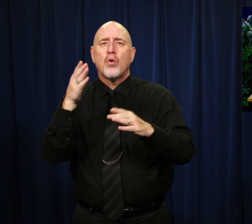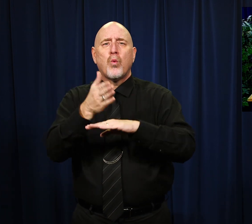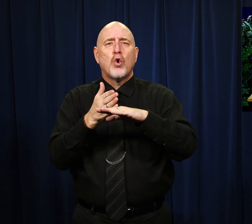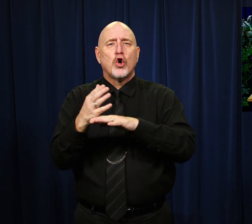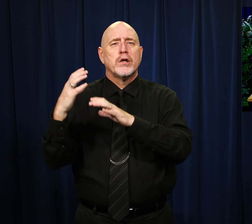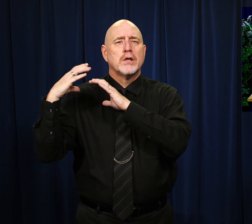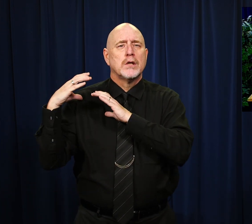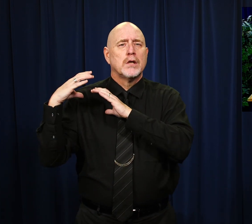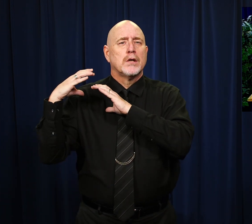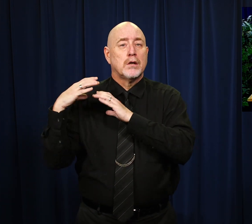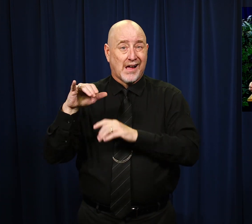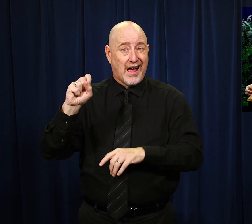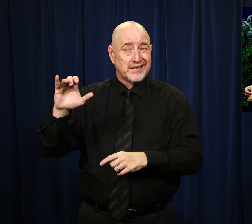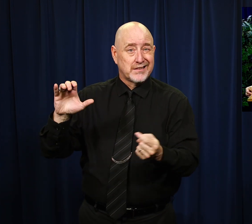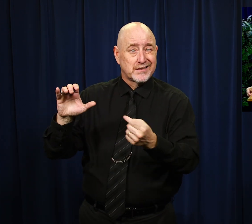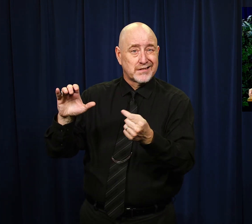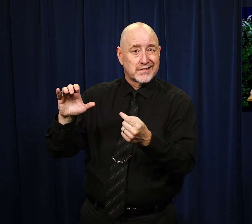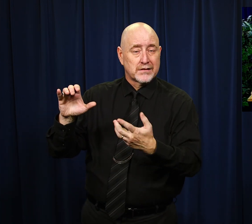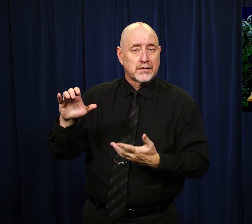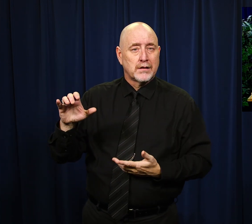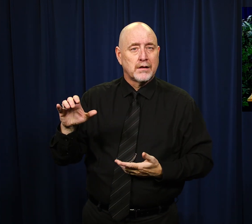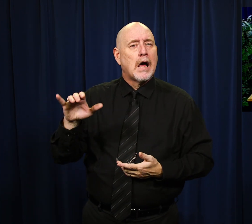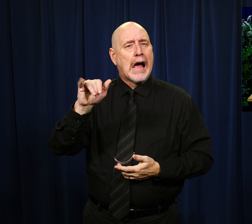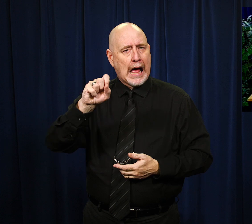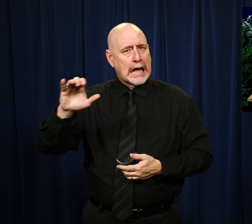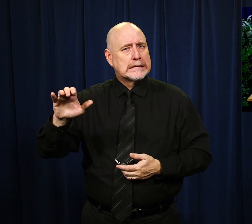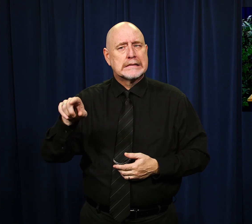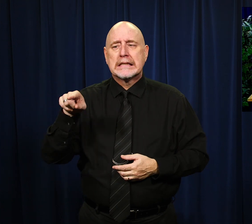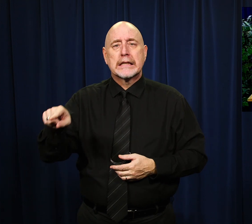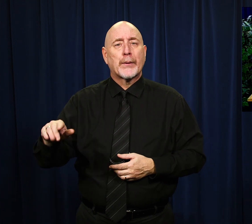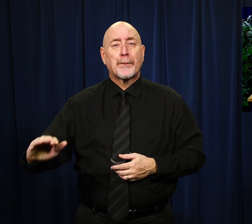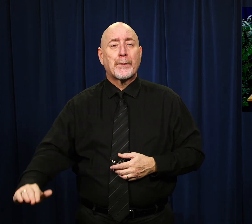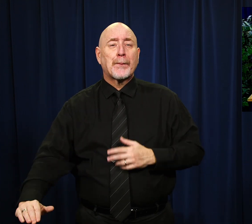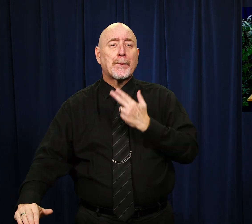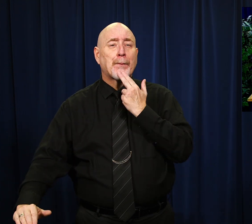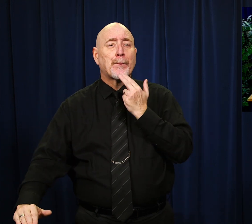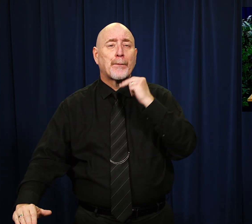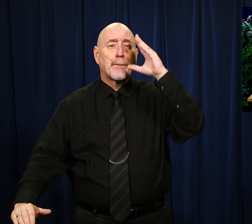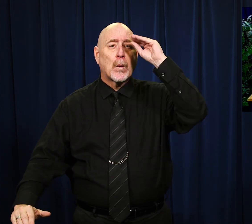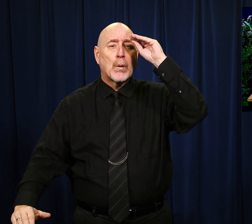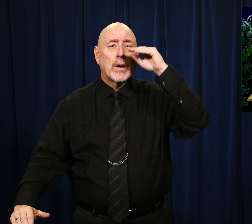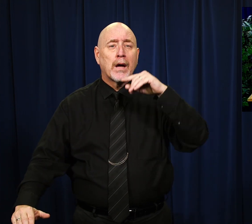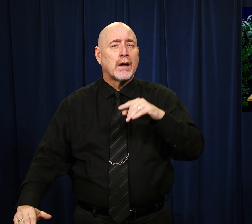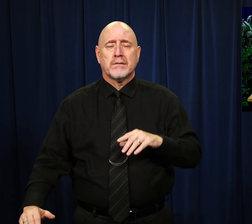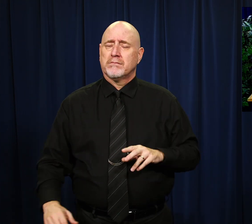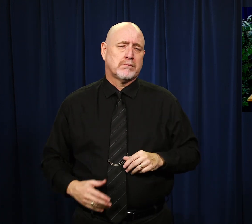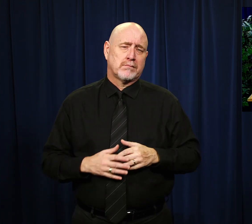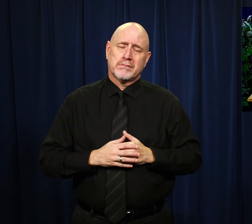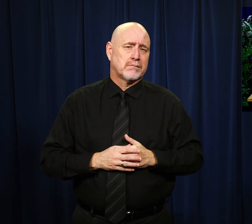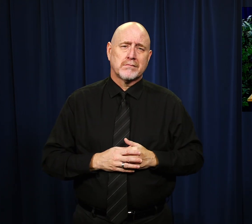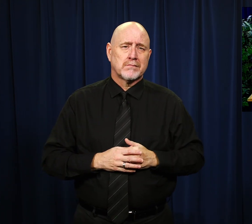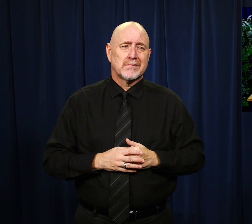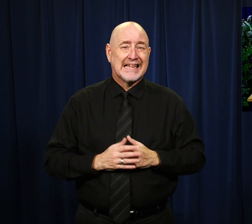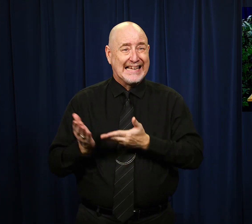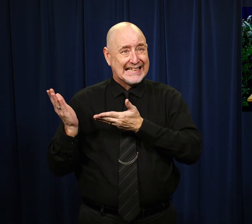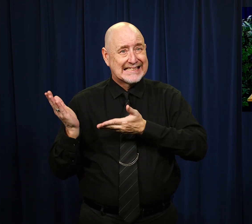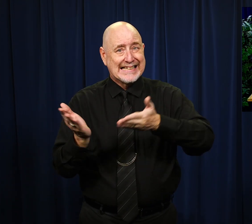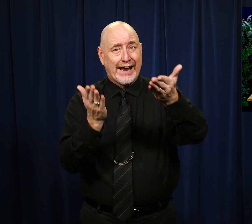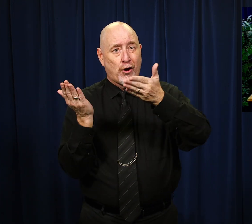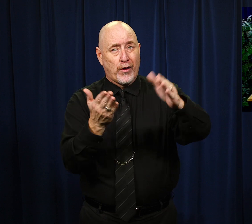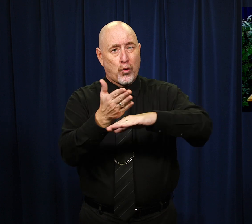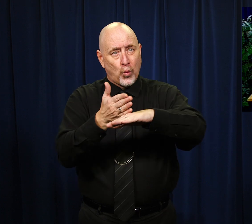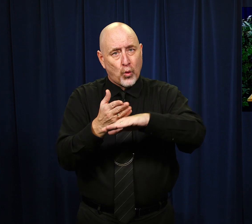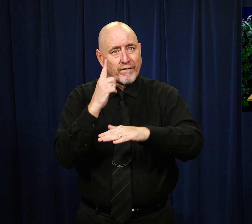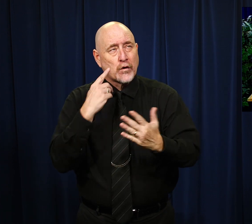wood? Isaac is. So you see, Isaac is not a small child. He's carrying the wood